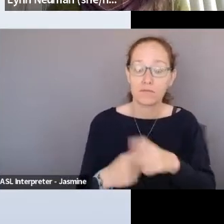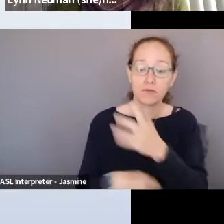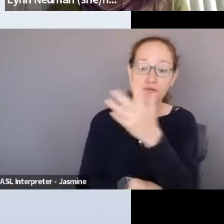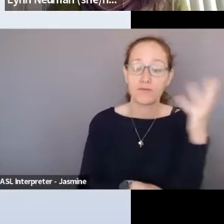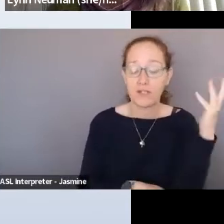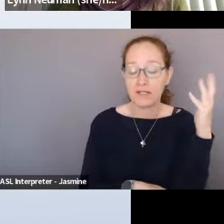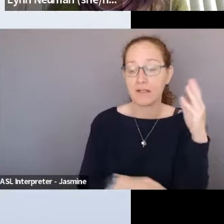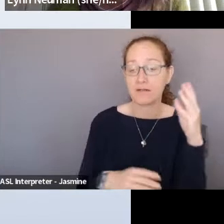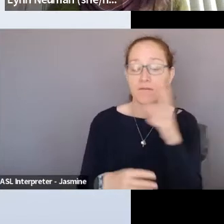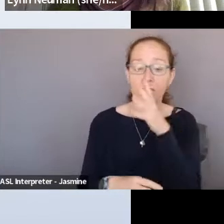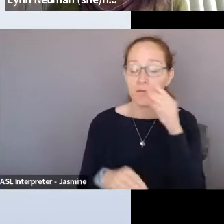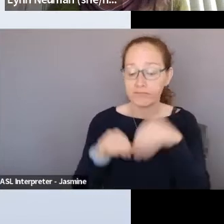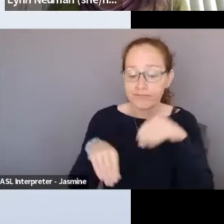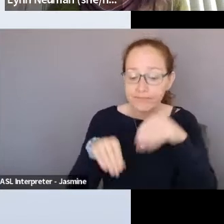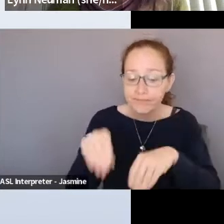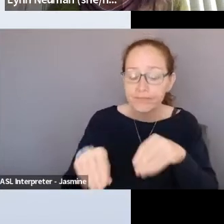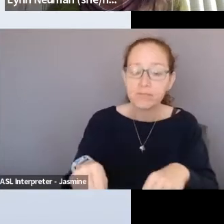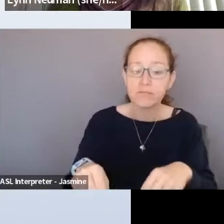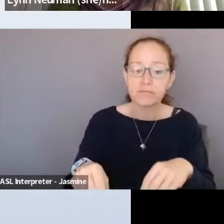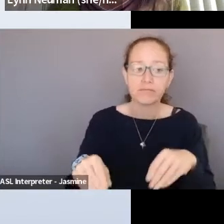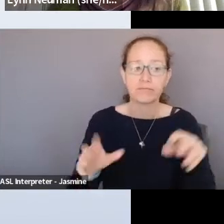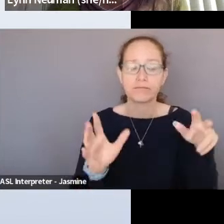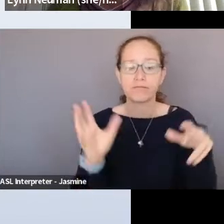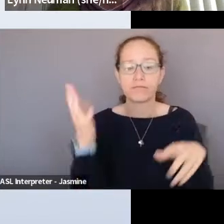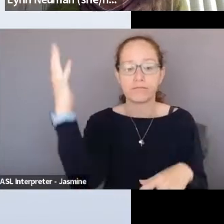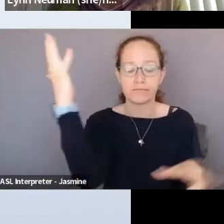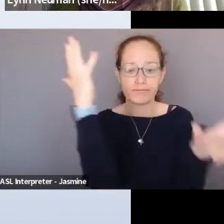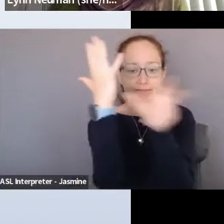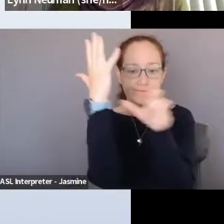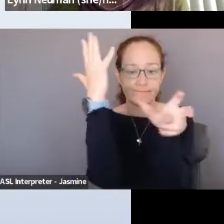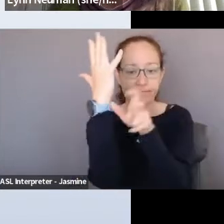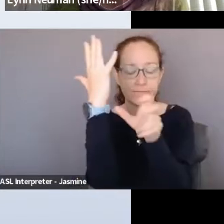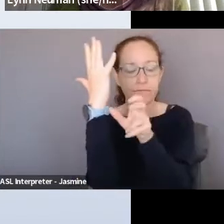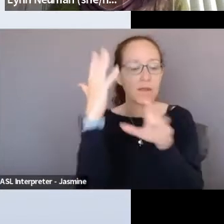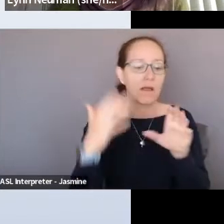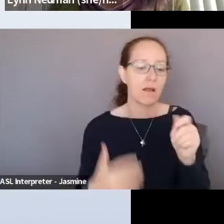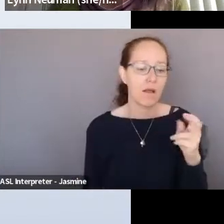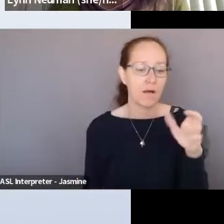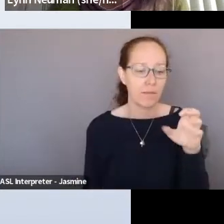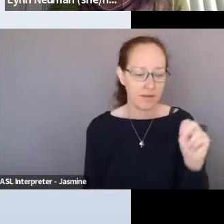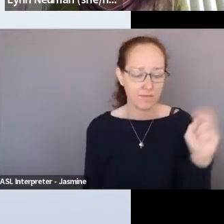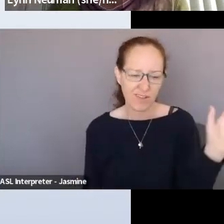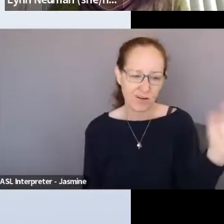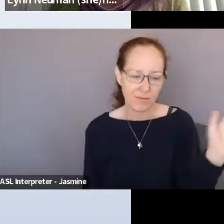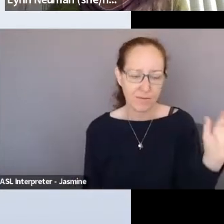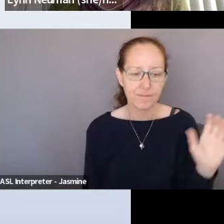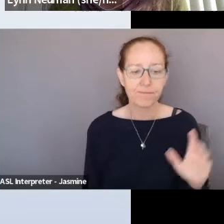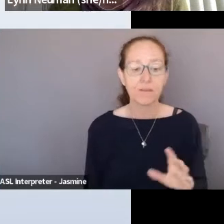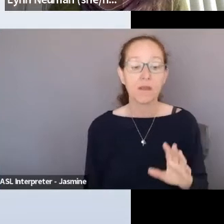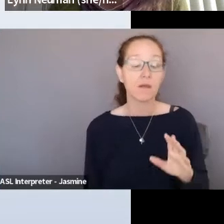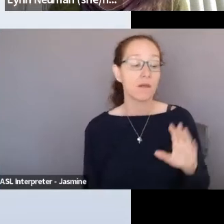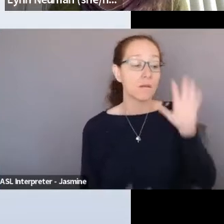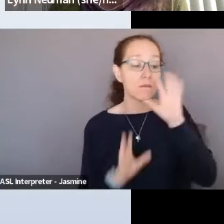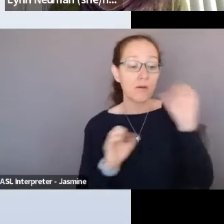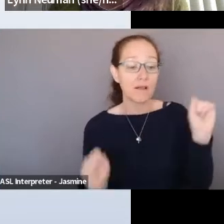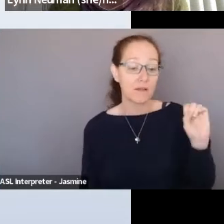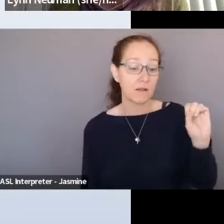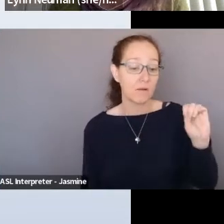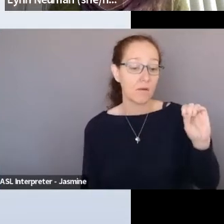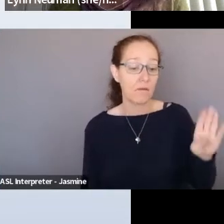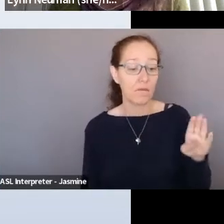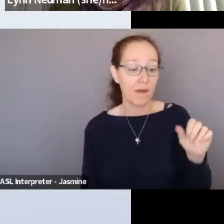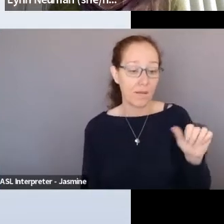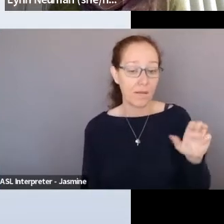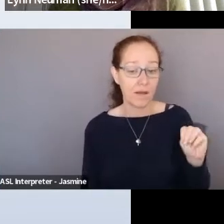Clinton, by executive order, mandated that all federal agencies make environmental justice a part of their missions,